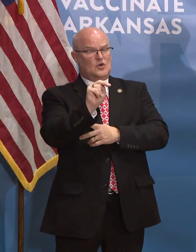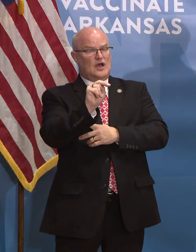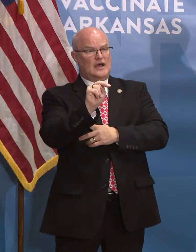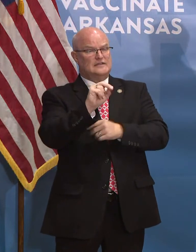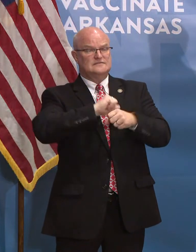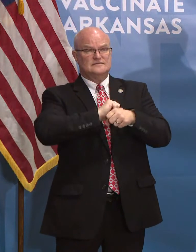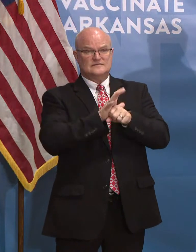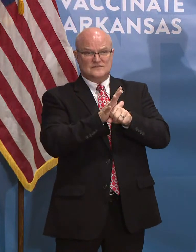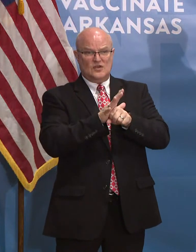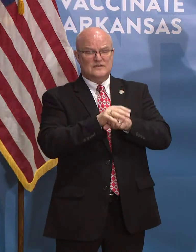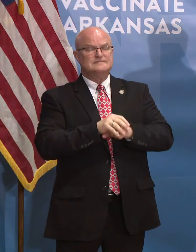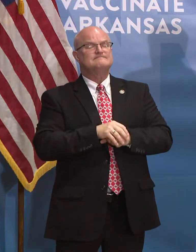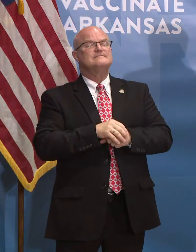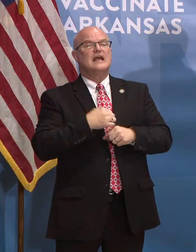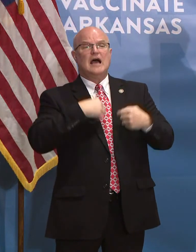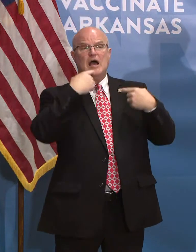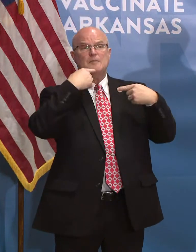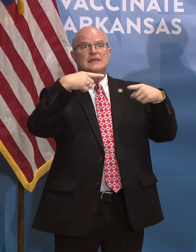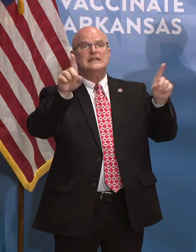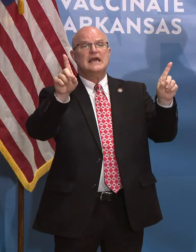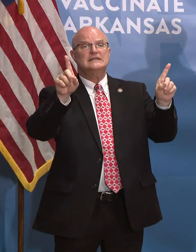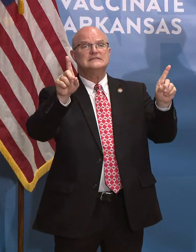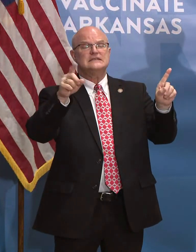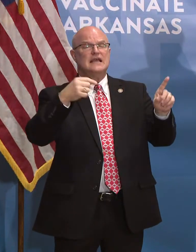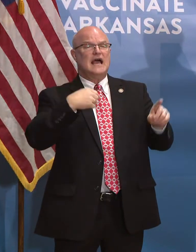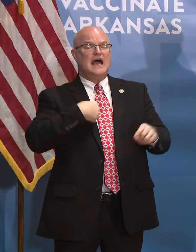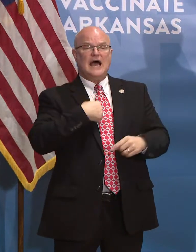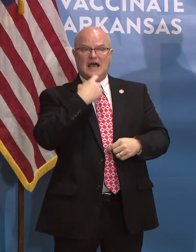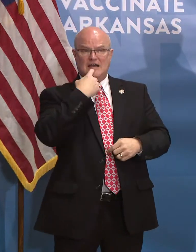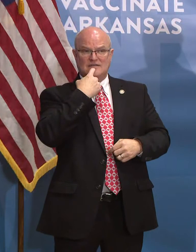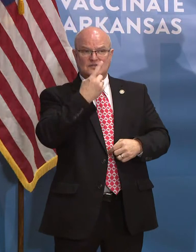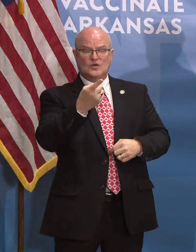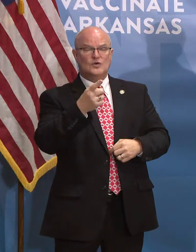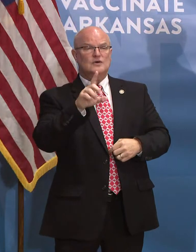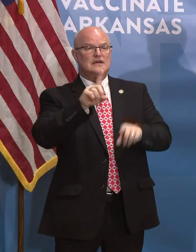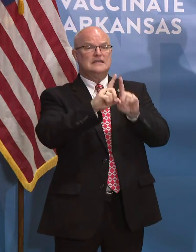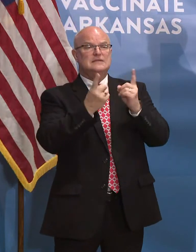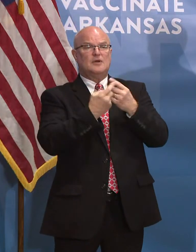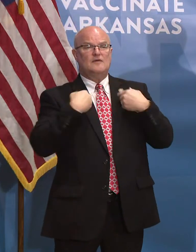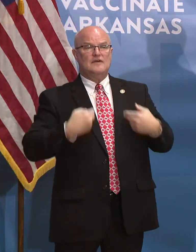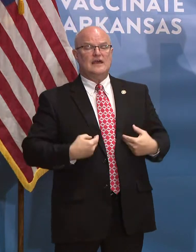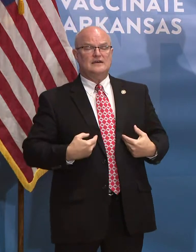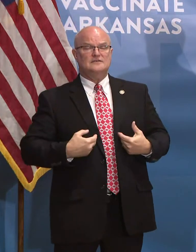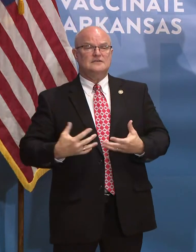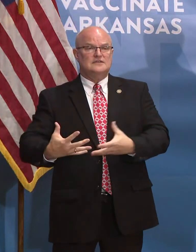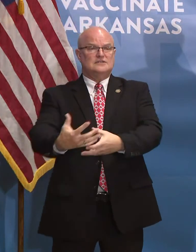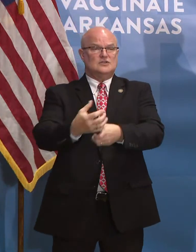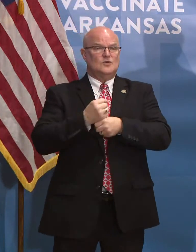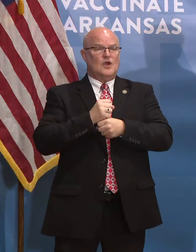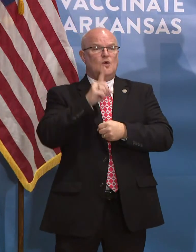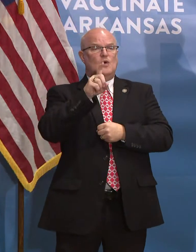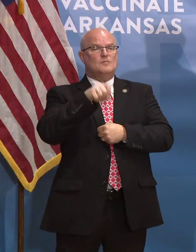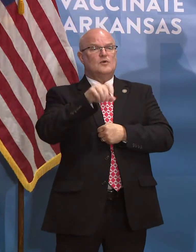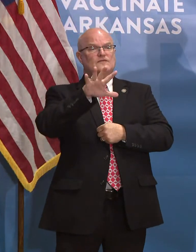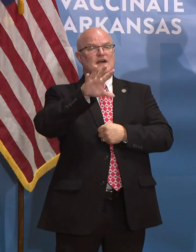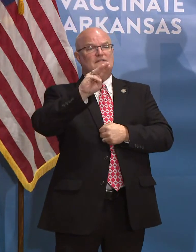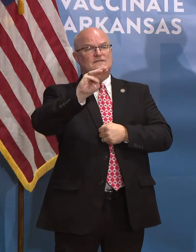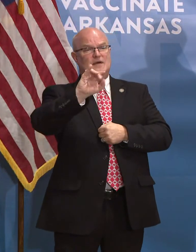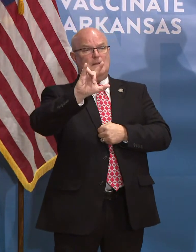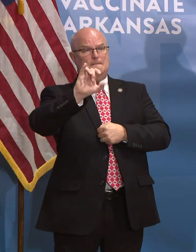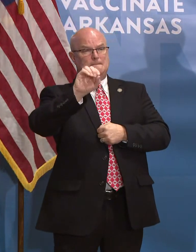I'm announcing today that I have directed the Department of Health to acquire 1.5